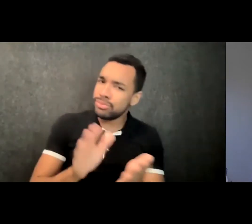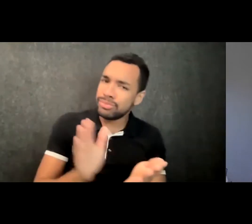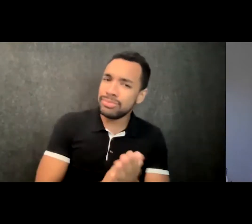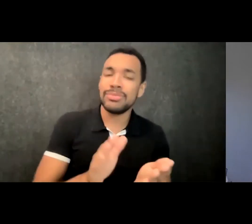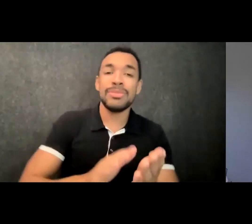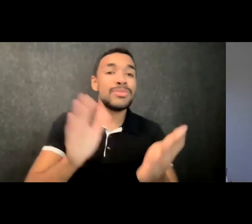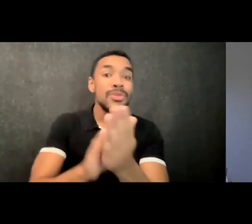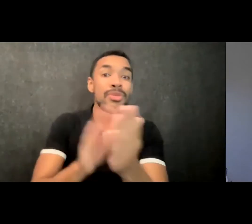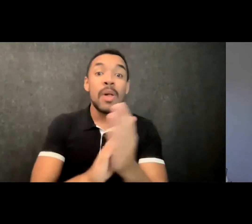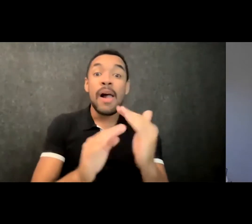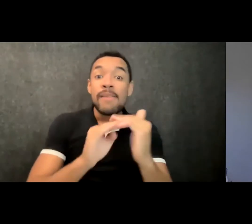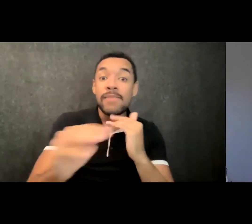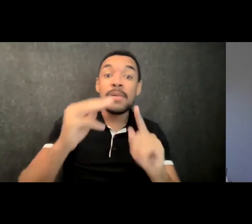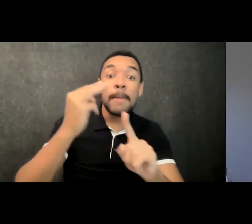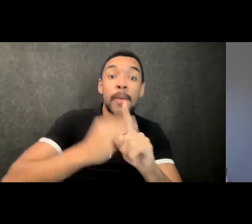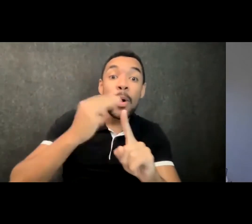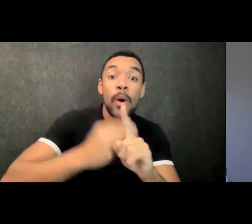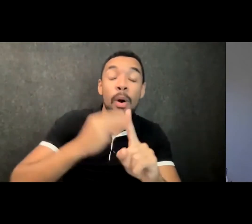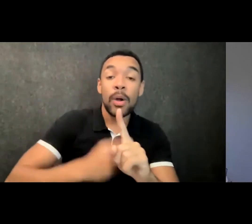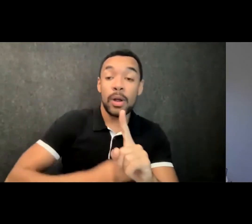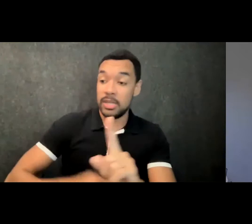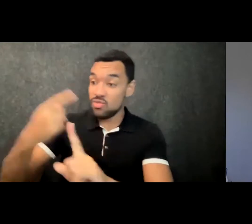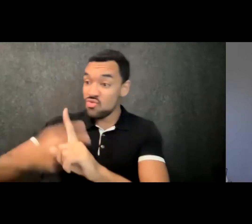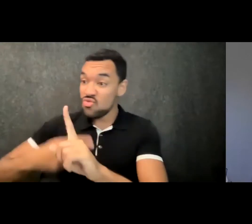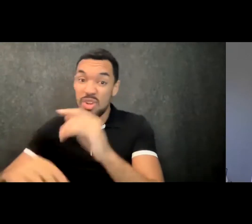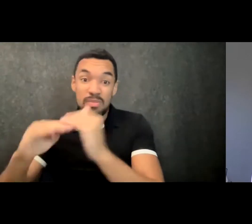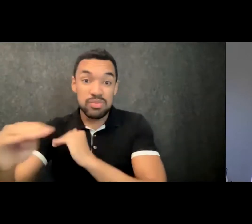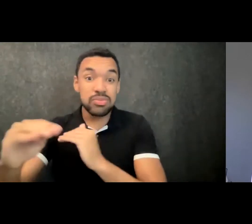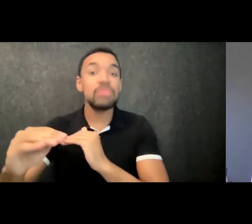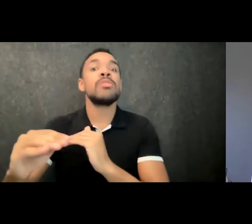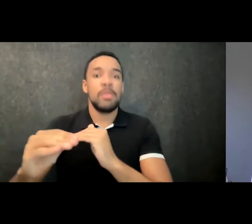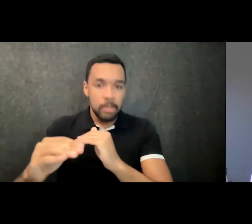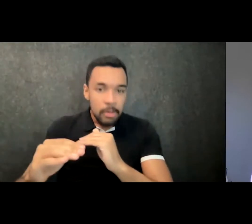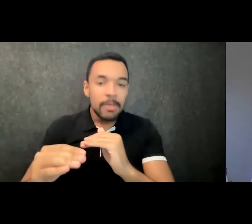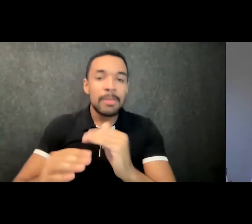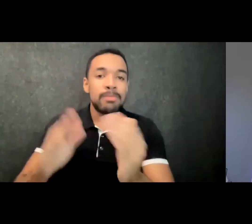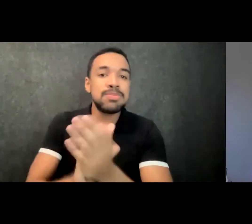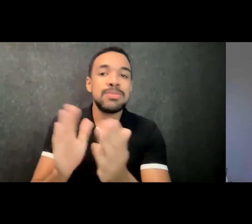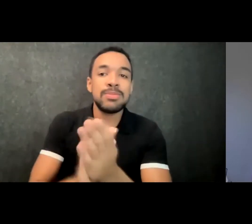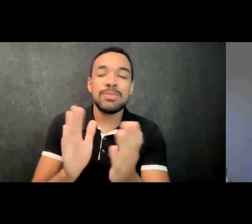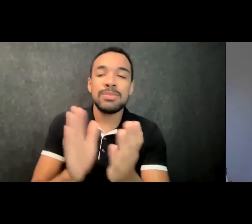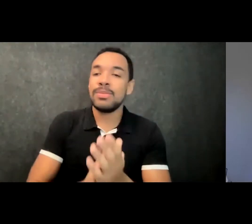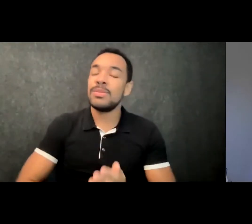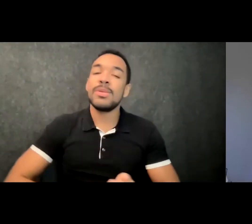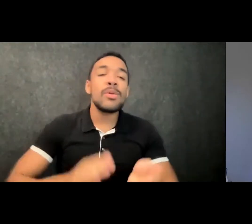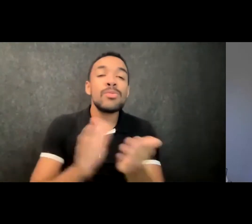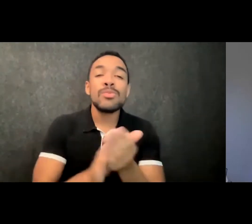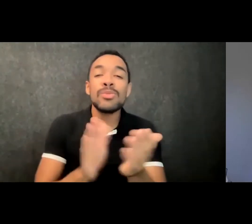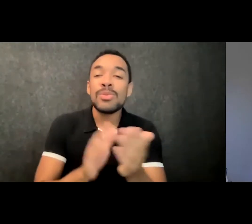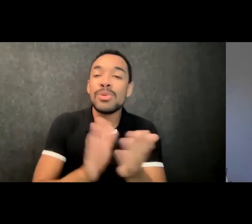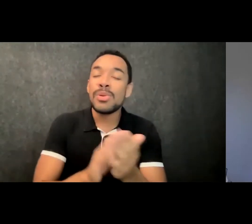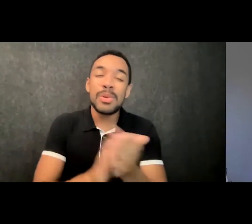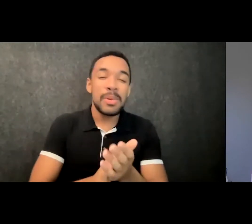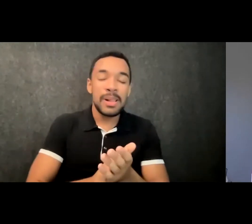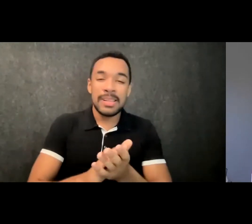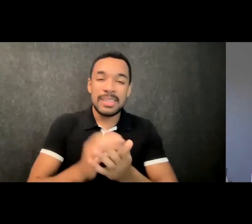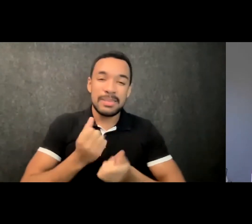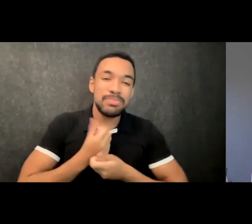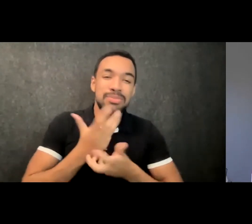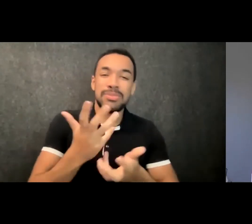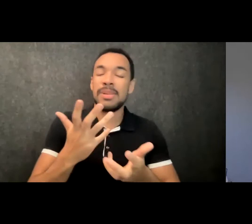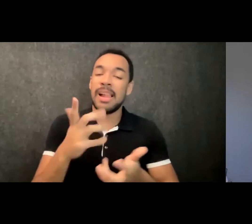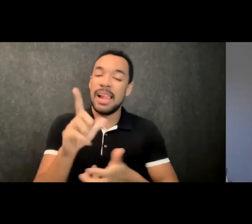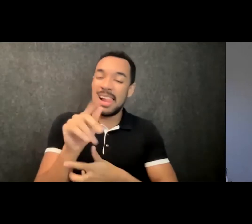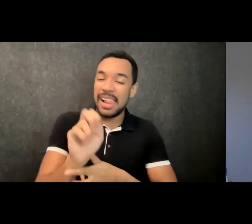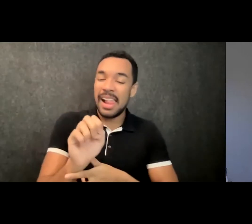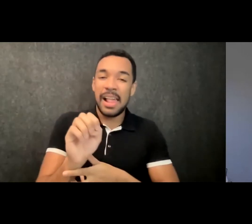Praise be to bob and weave, wheelie pop and scraper bikes, blessing Lake Merritt with bronze and tin sun rays. Praise the